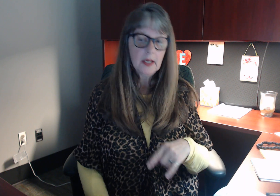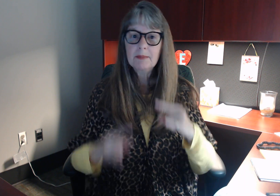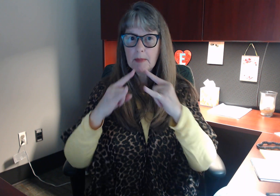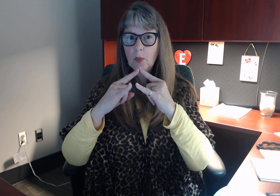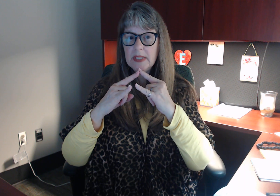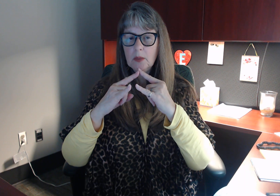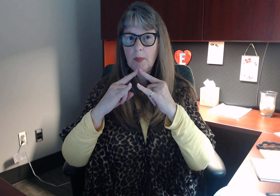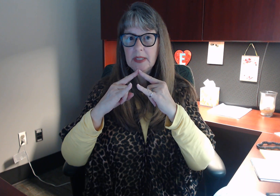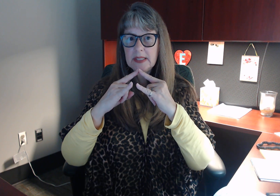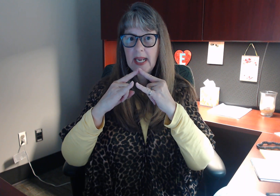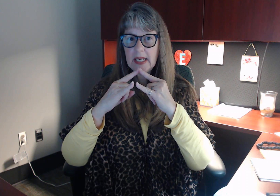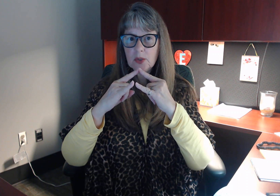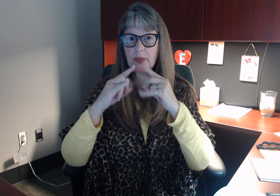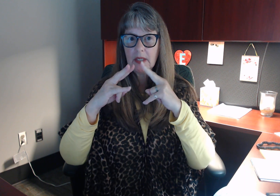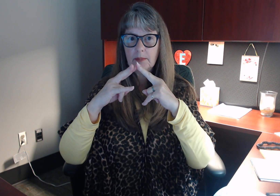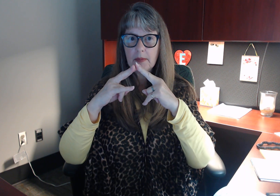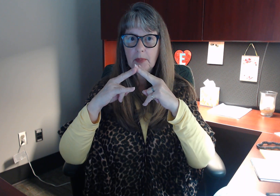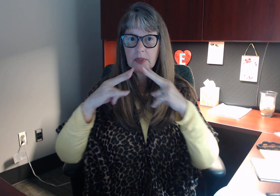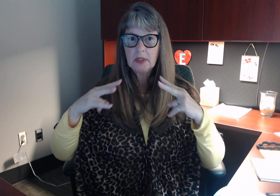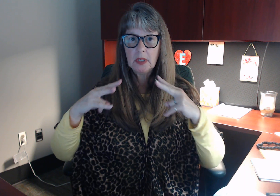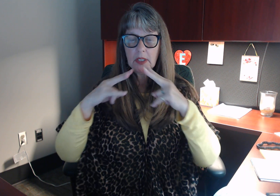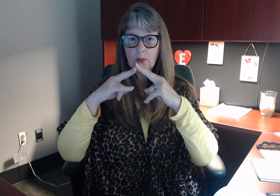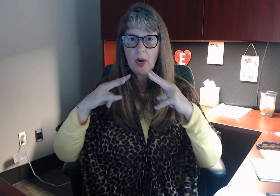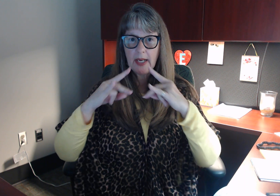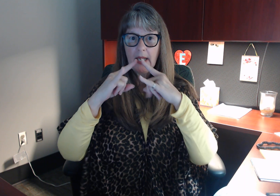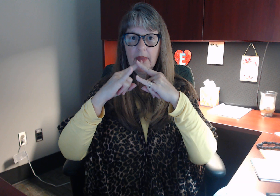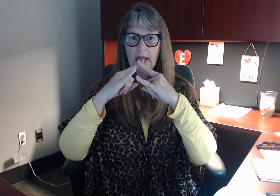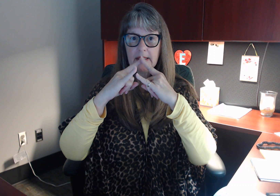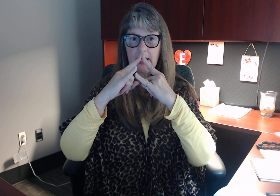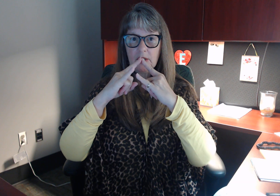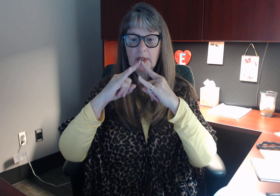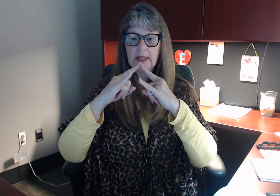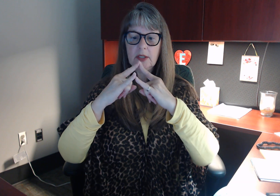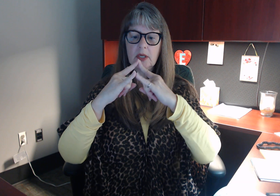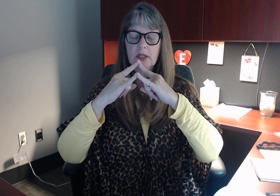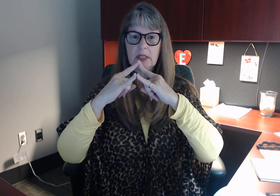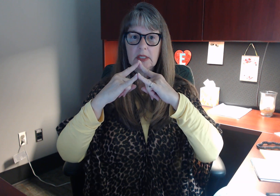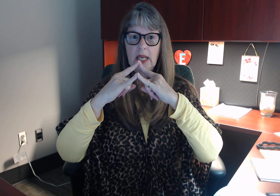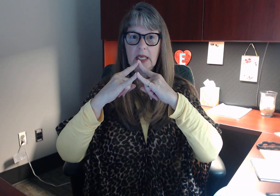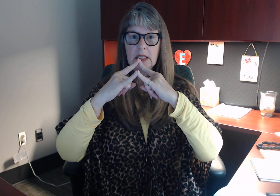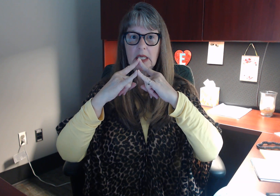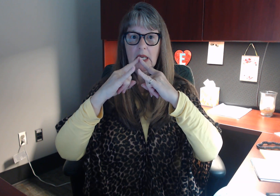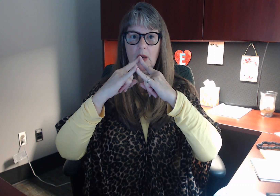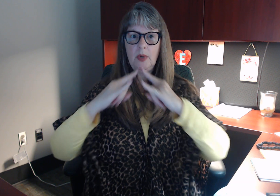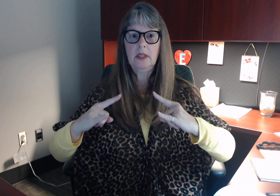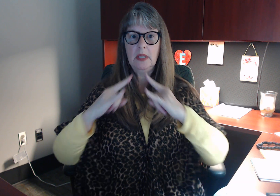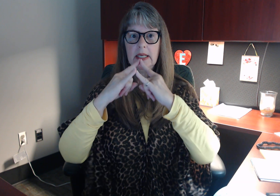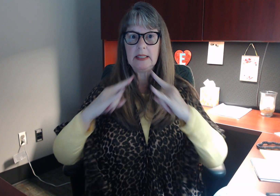Remember when we did tant, some people did the Y, and then I said I do it like this because it's the stakes, and tent.